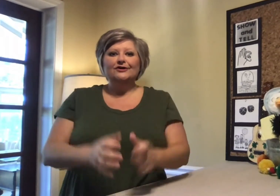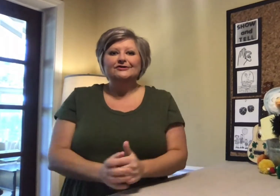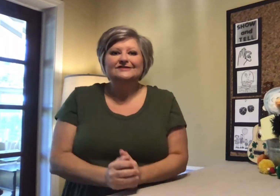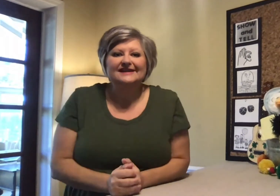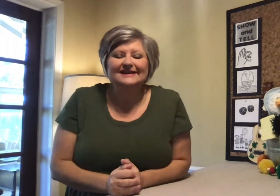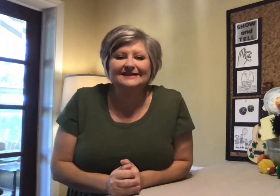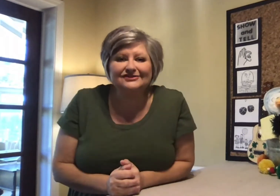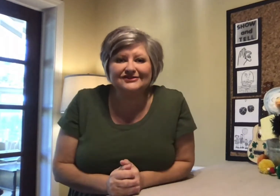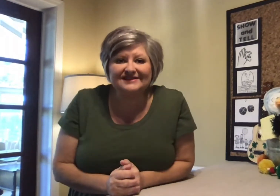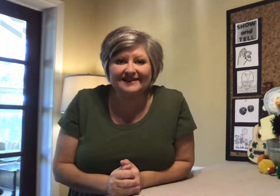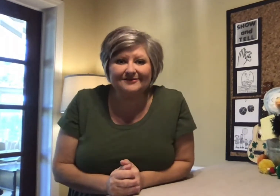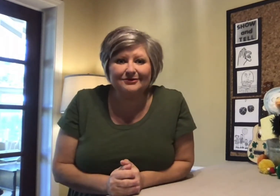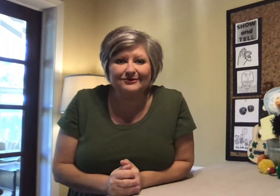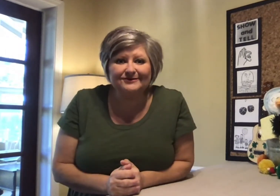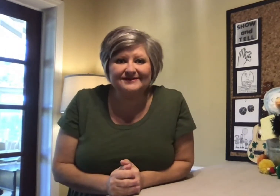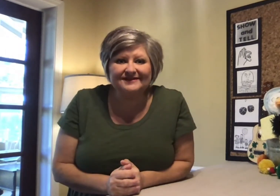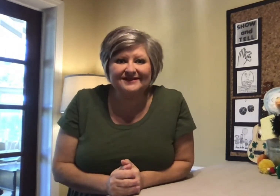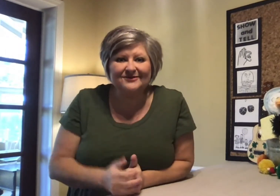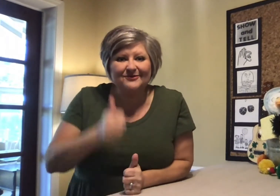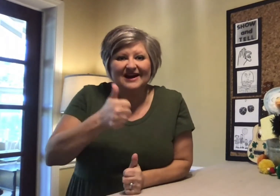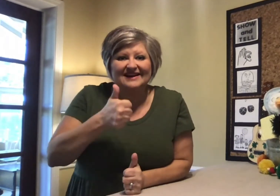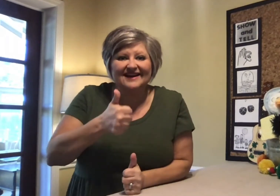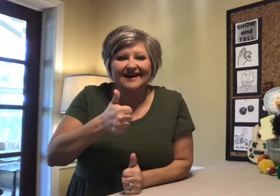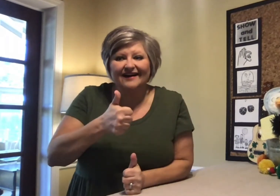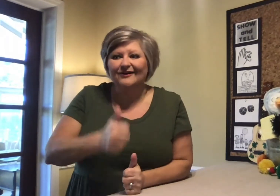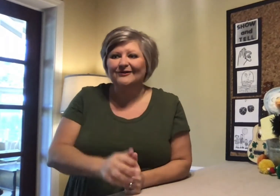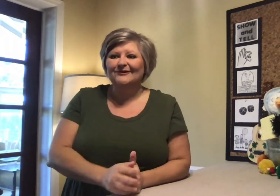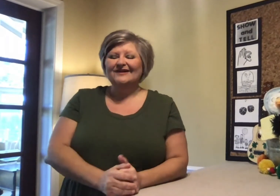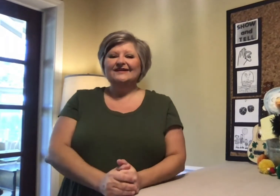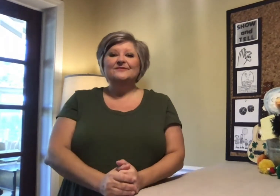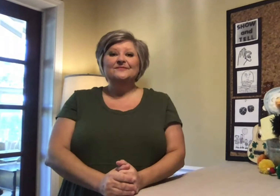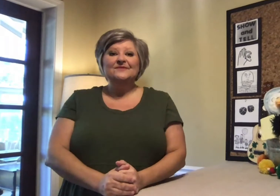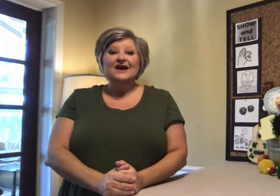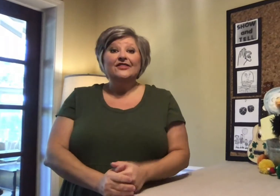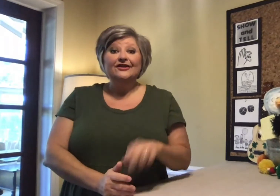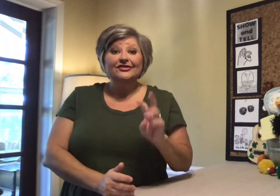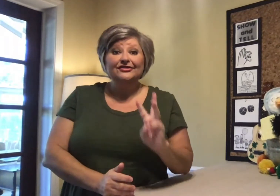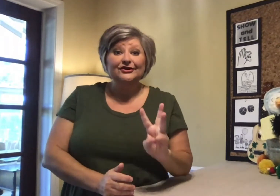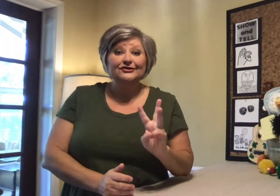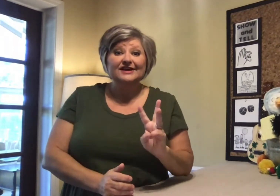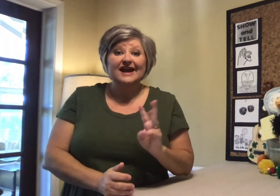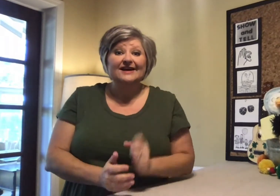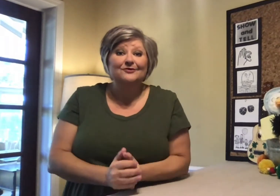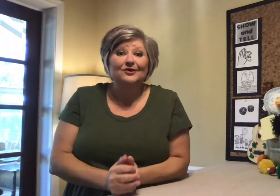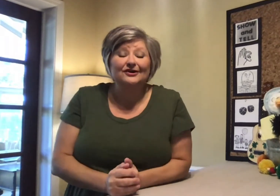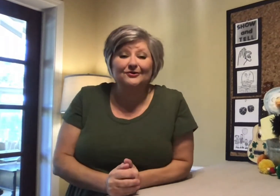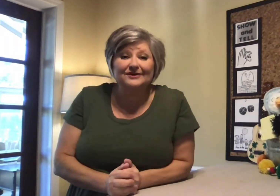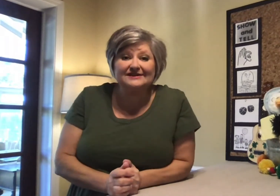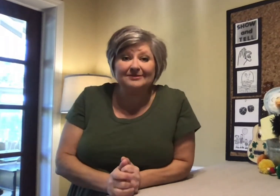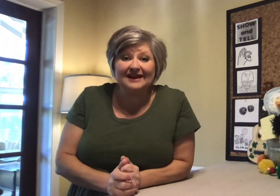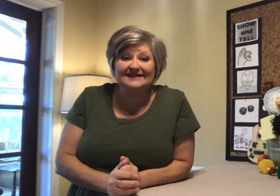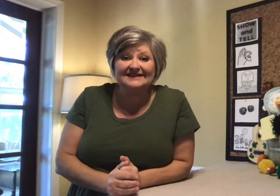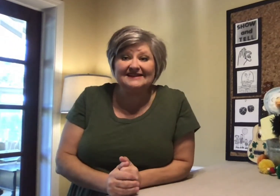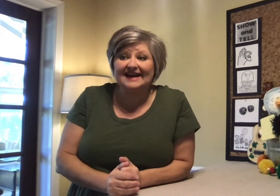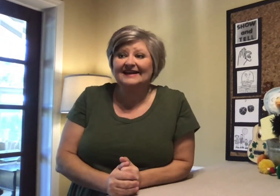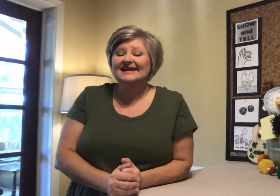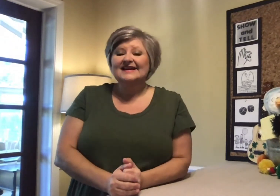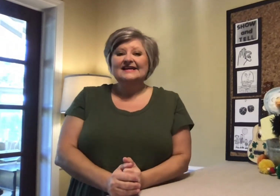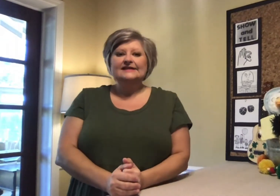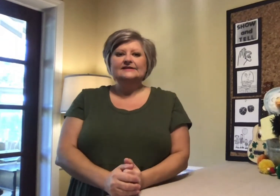words into syllables. Way to go. The third game we're going to play today is